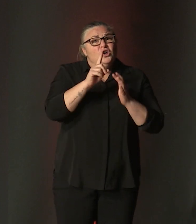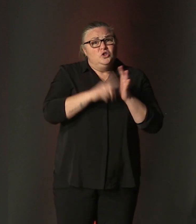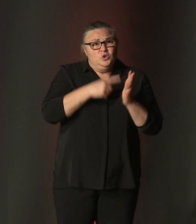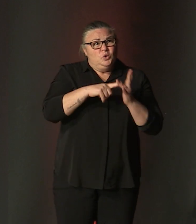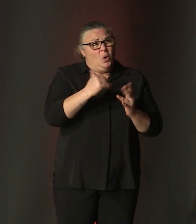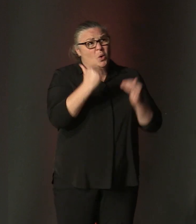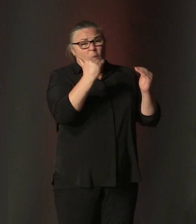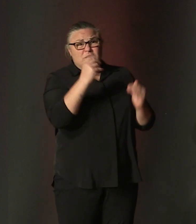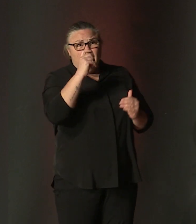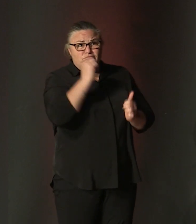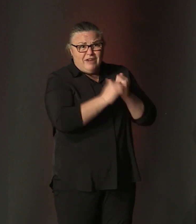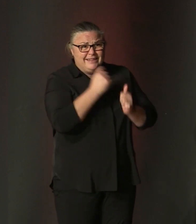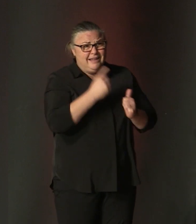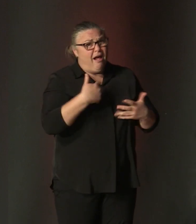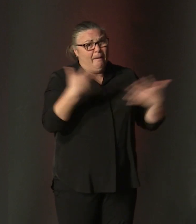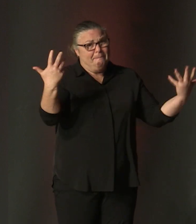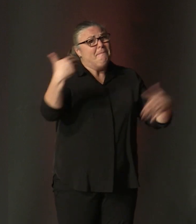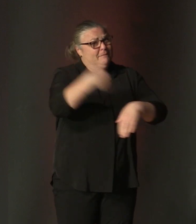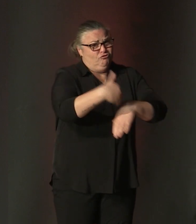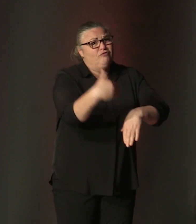in a lot of trouble.